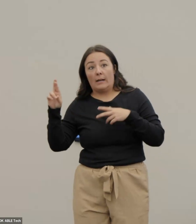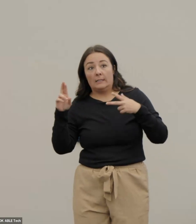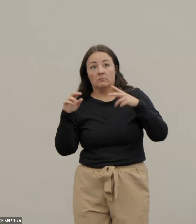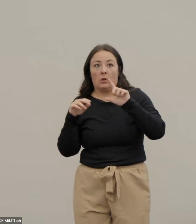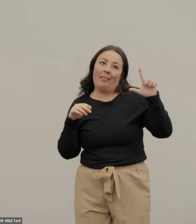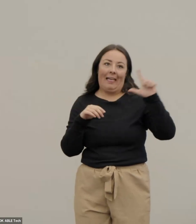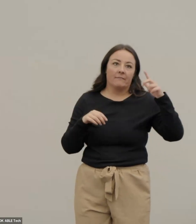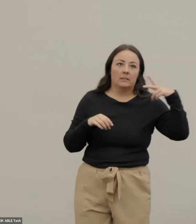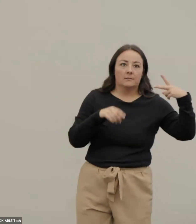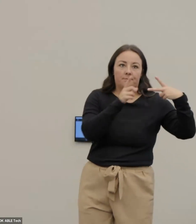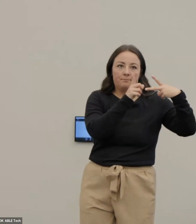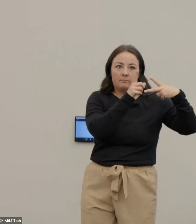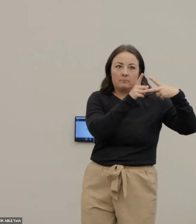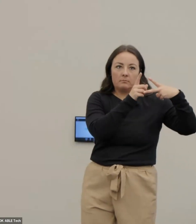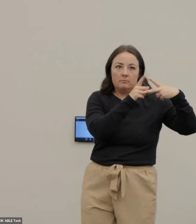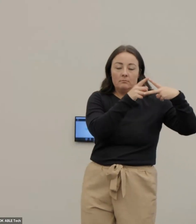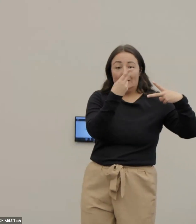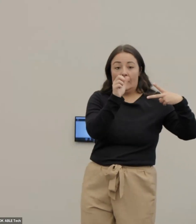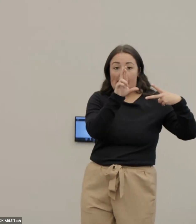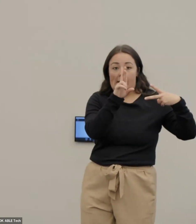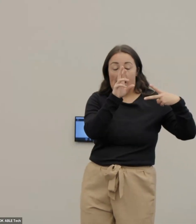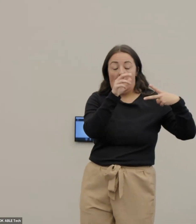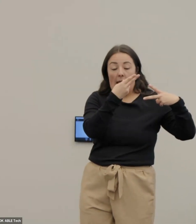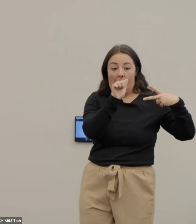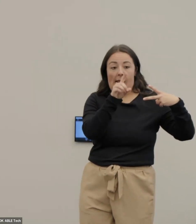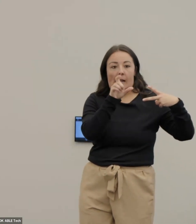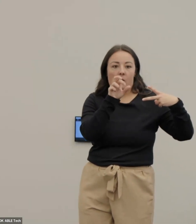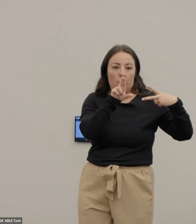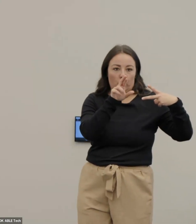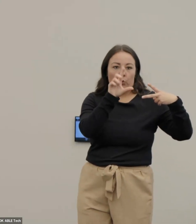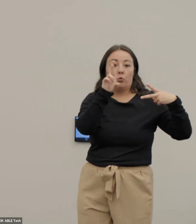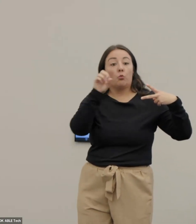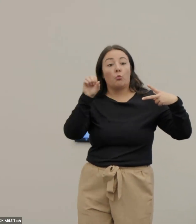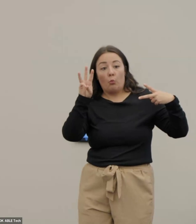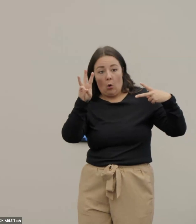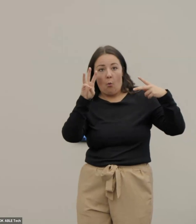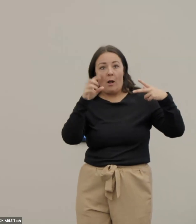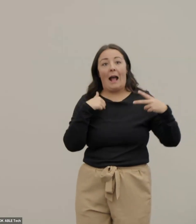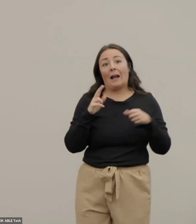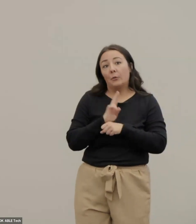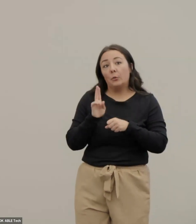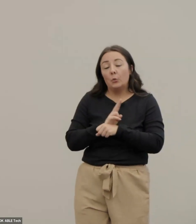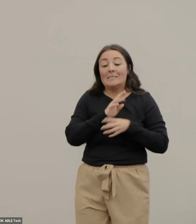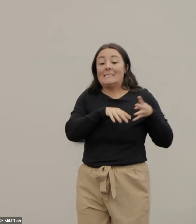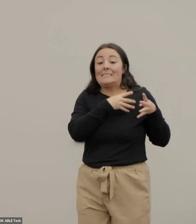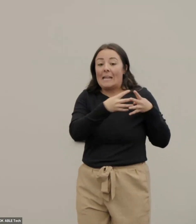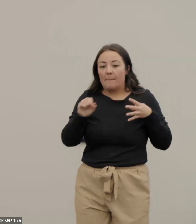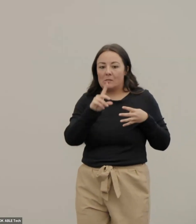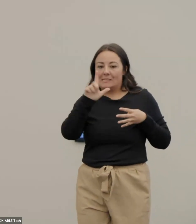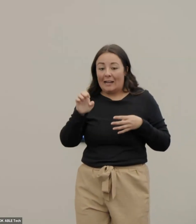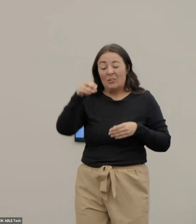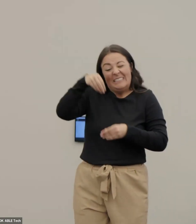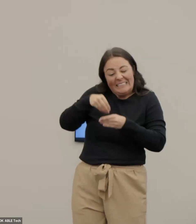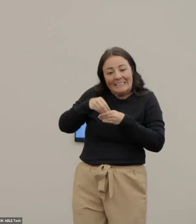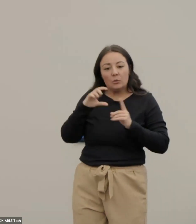this first checkbox that says header row, I used a table style in Word. So by doing